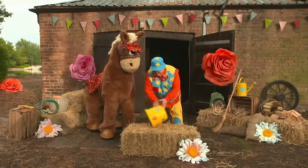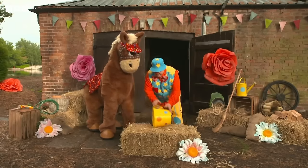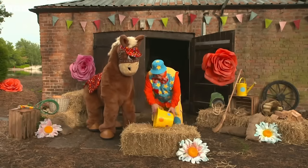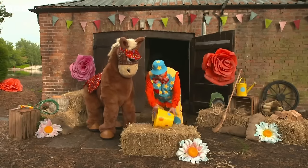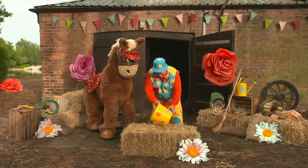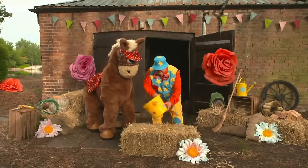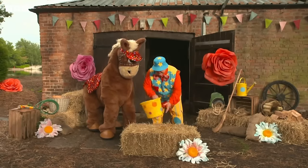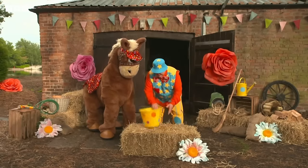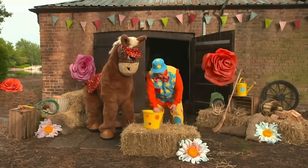up.